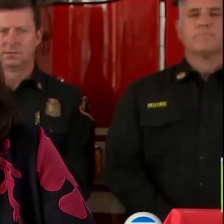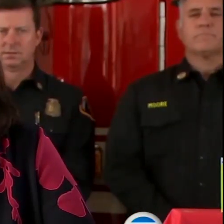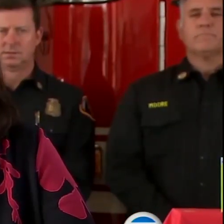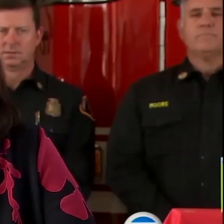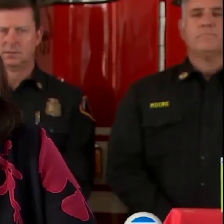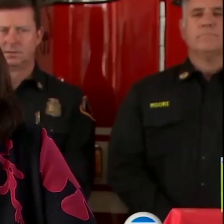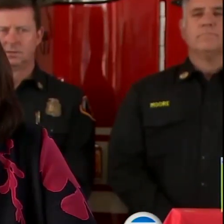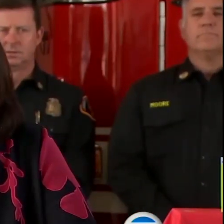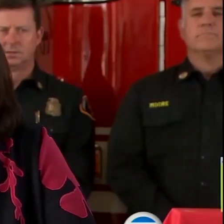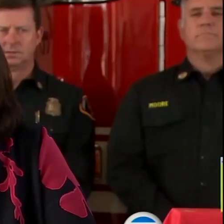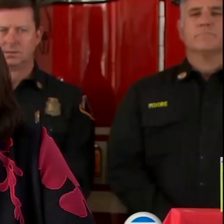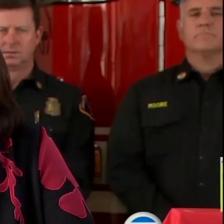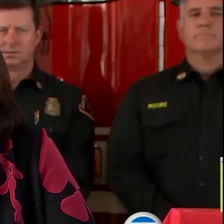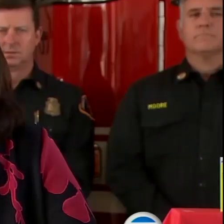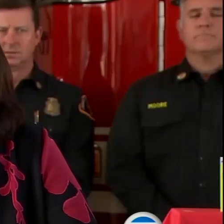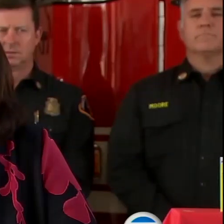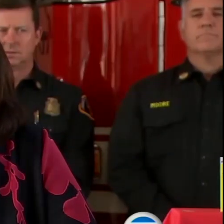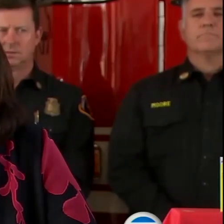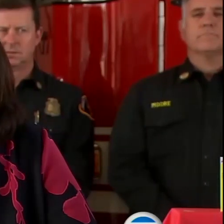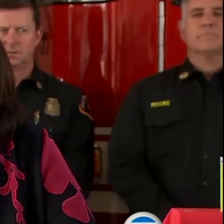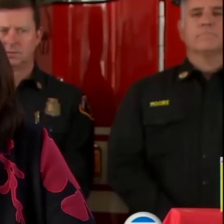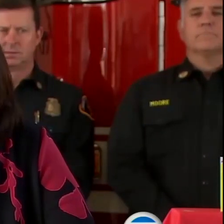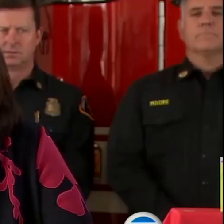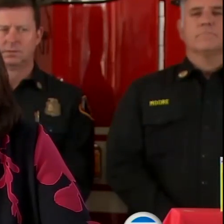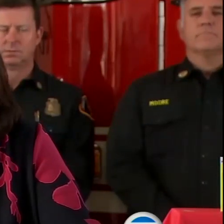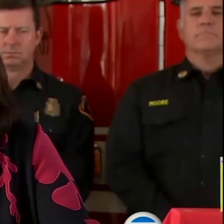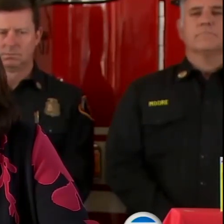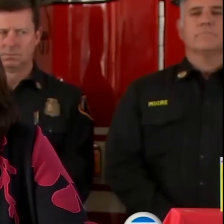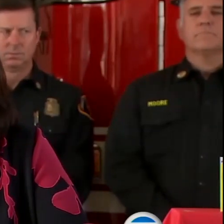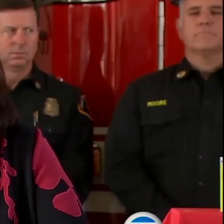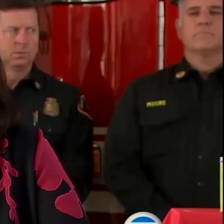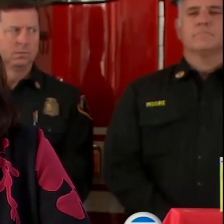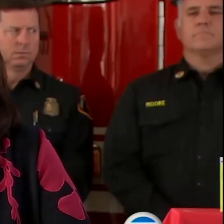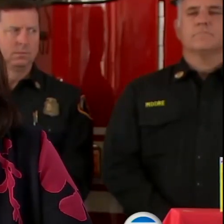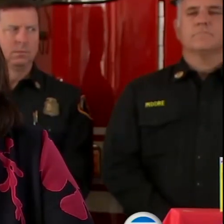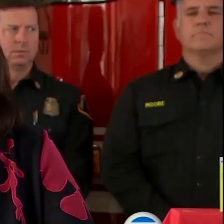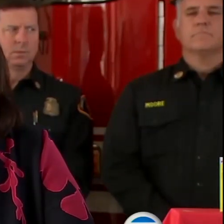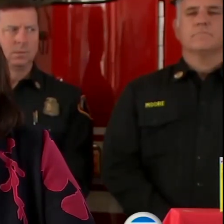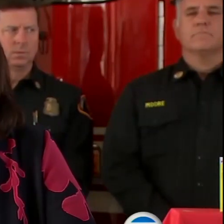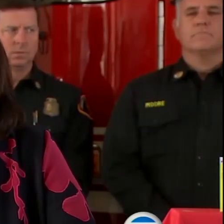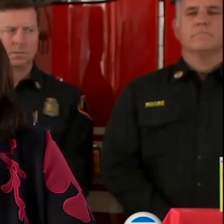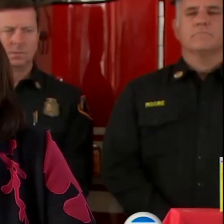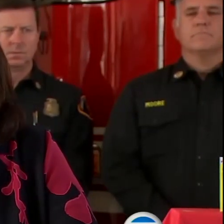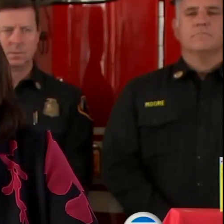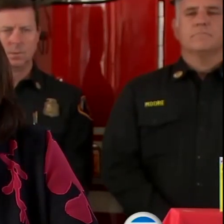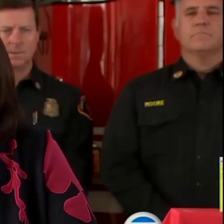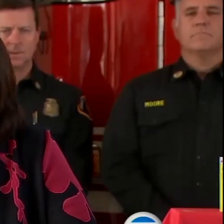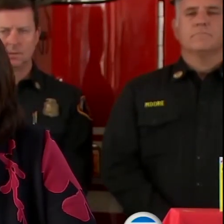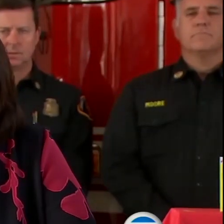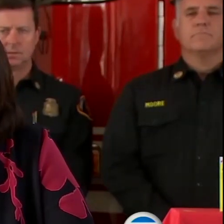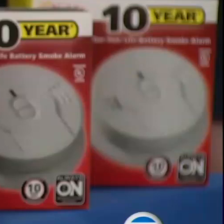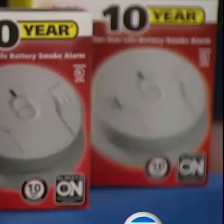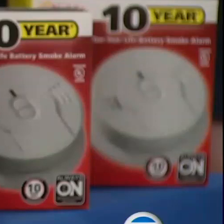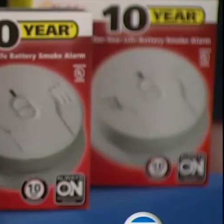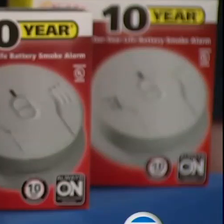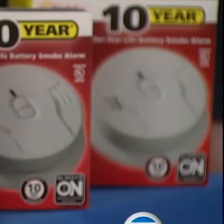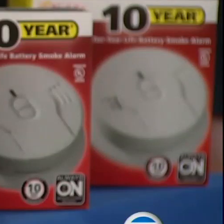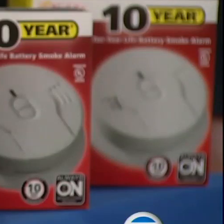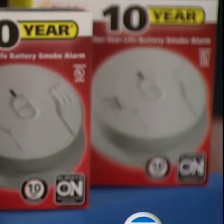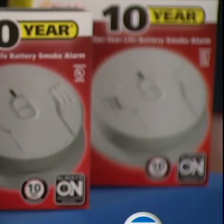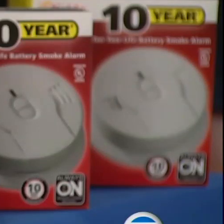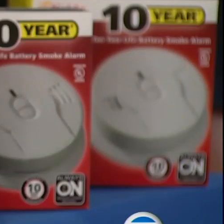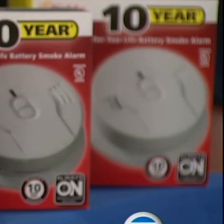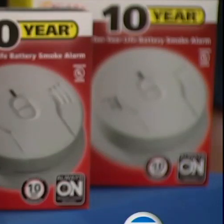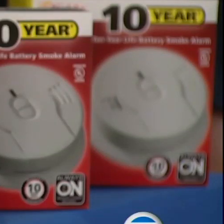those where a smoke detector could have made a difference. That's why this initiative is so important. KIDA